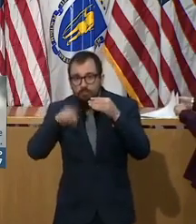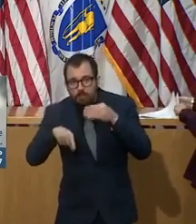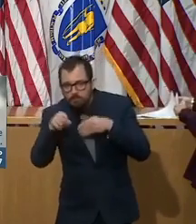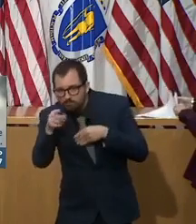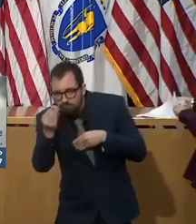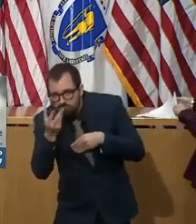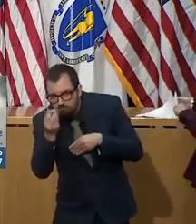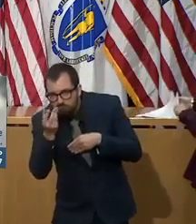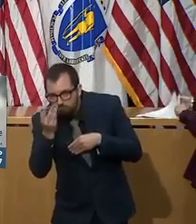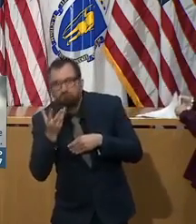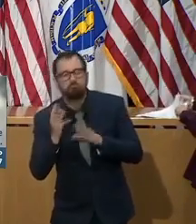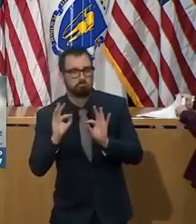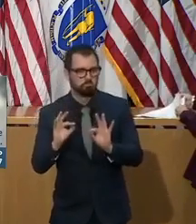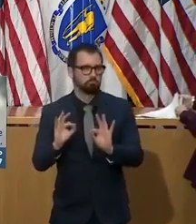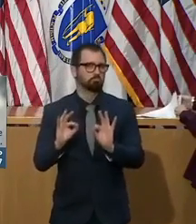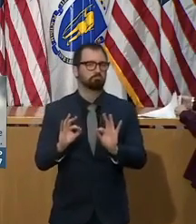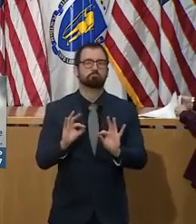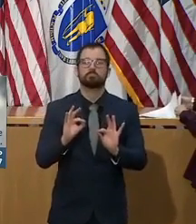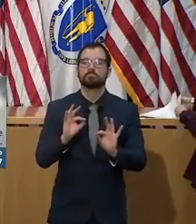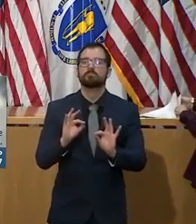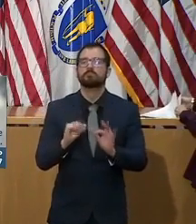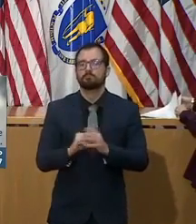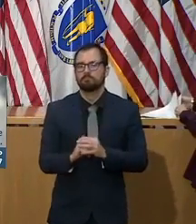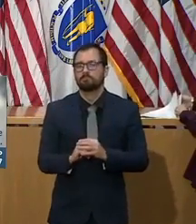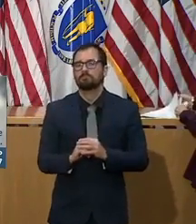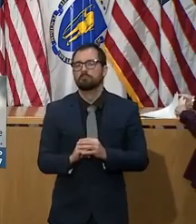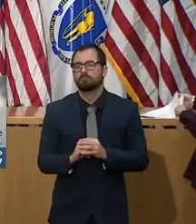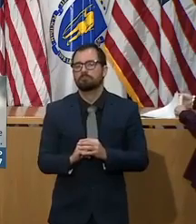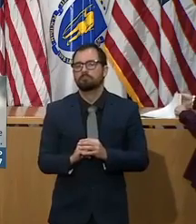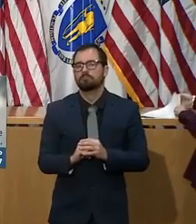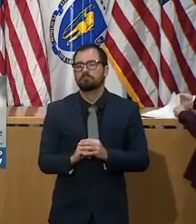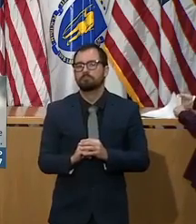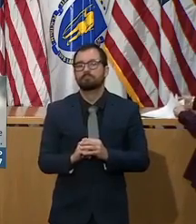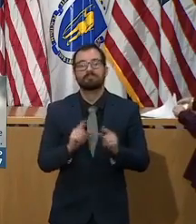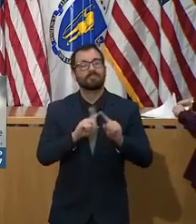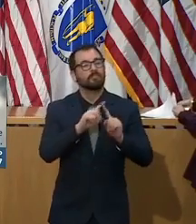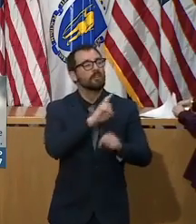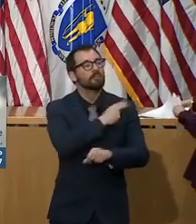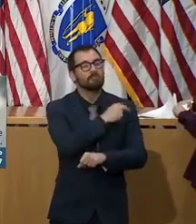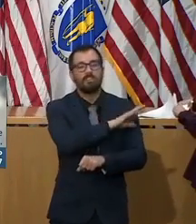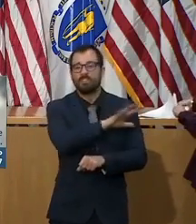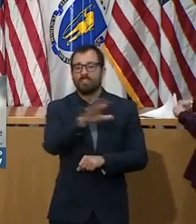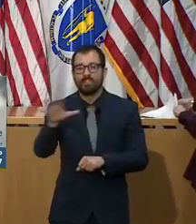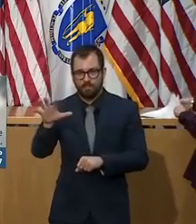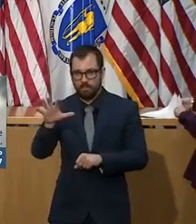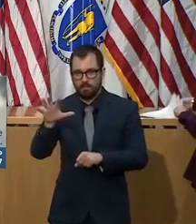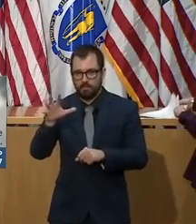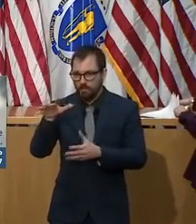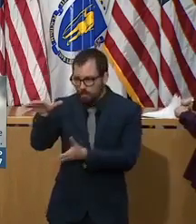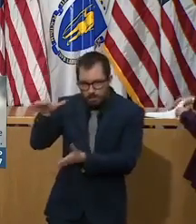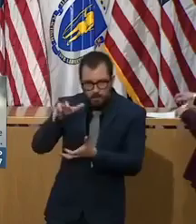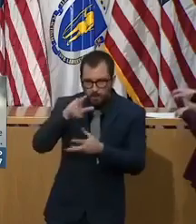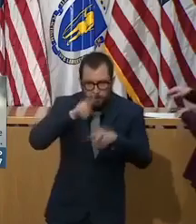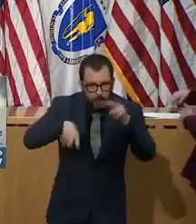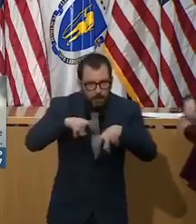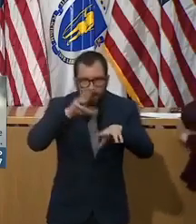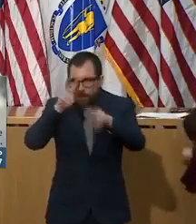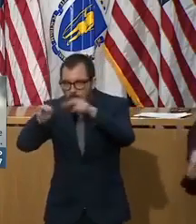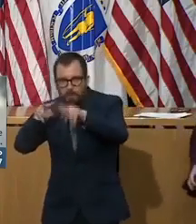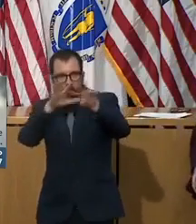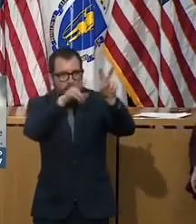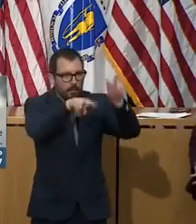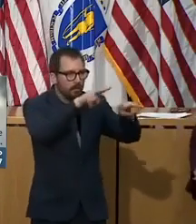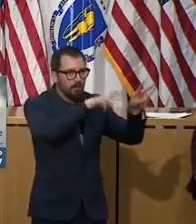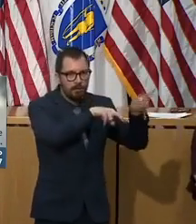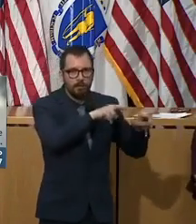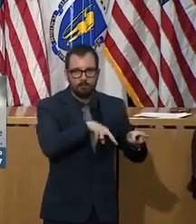organizations that are part of the PPE distribution community, and basically gave them guidance based on what the test results said and what the